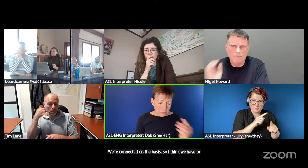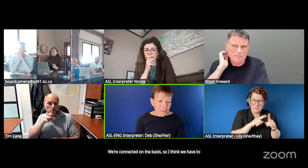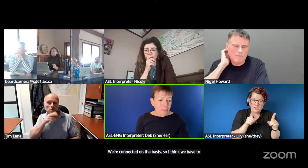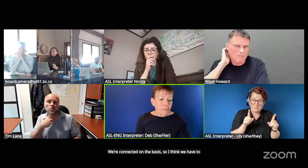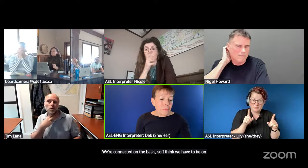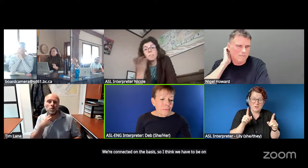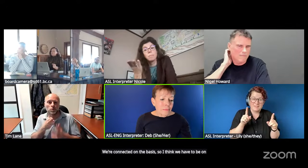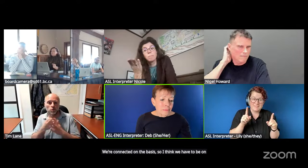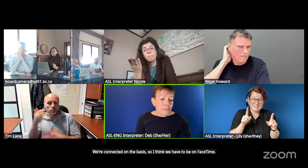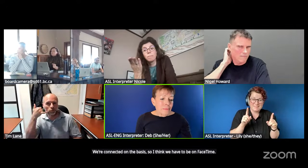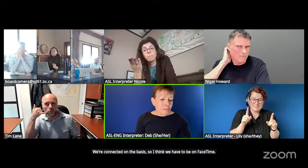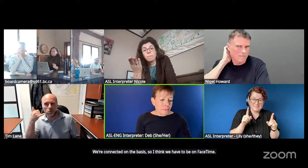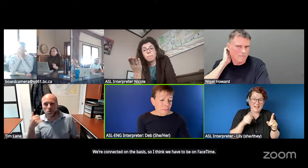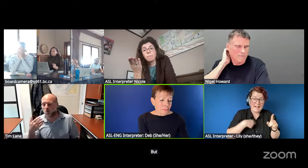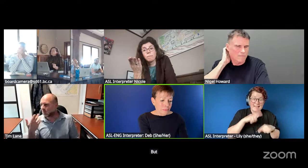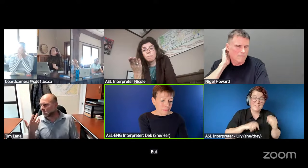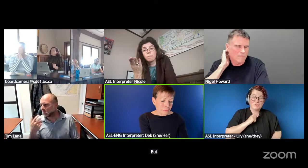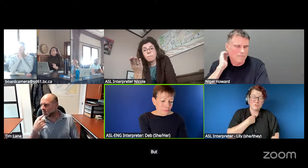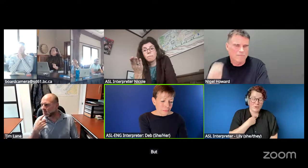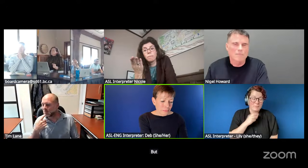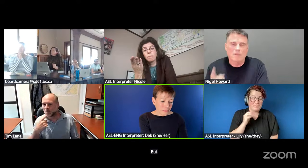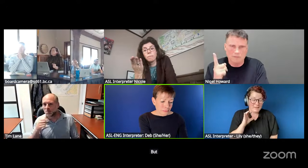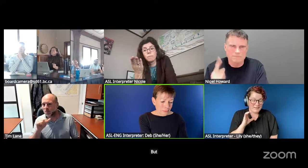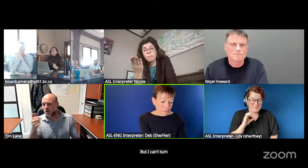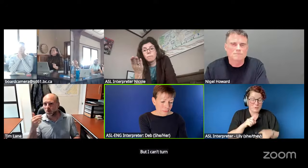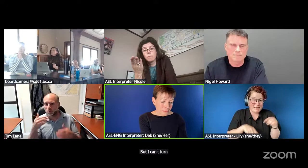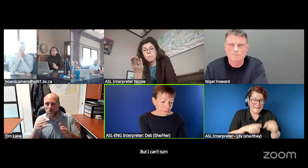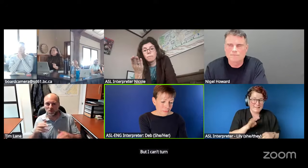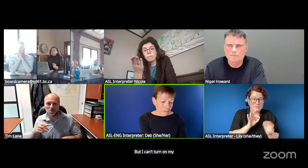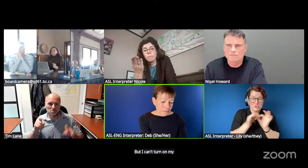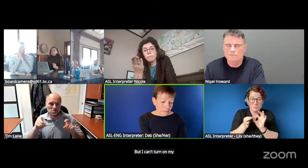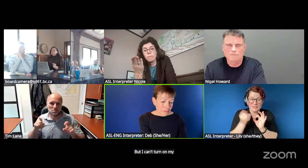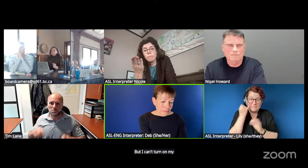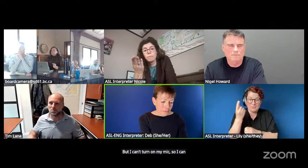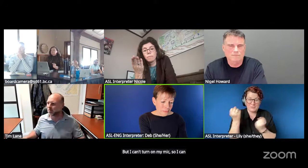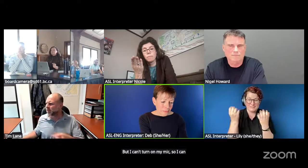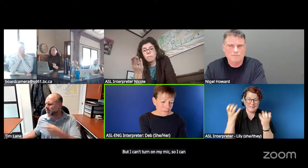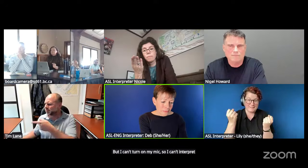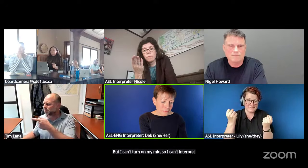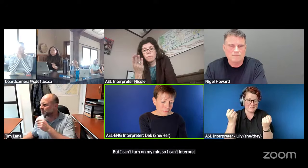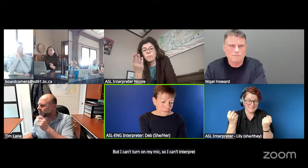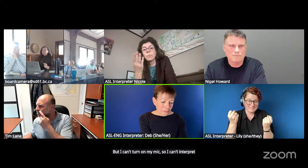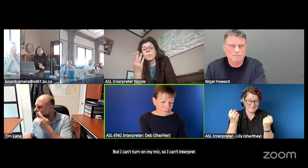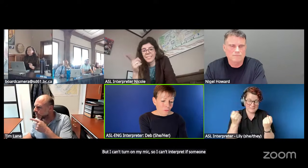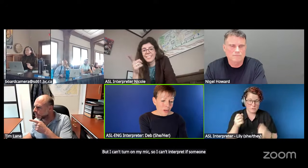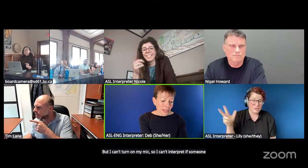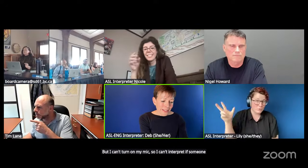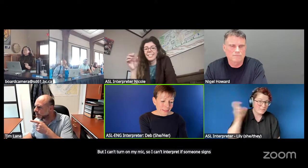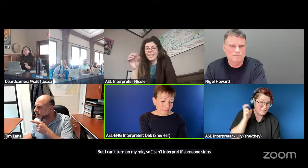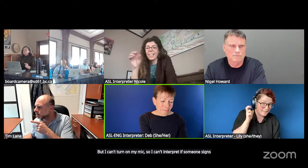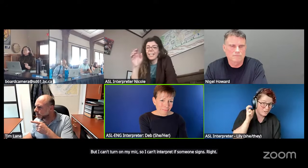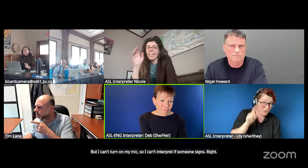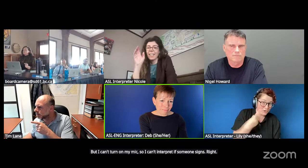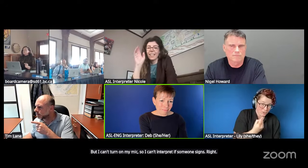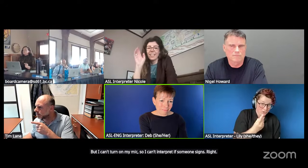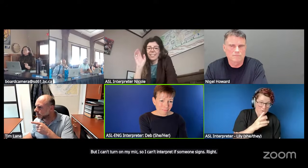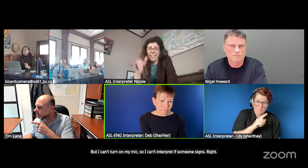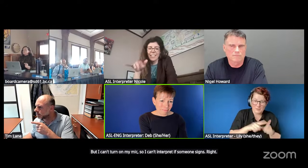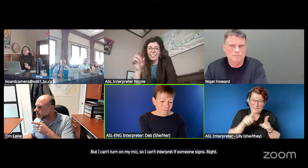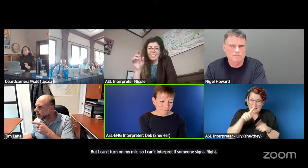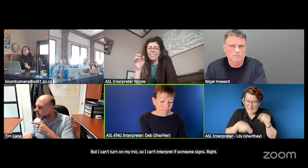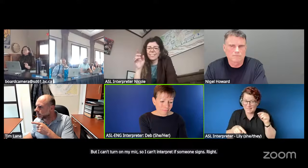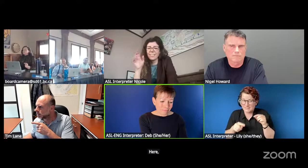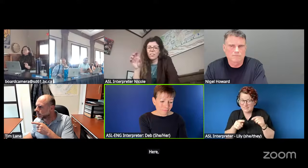be on FaceTime. But I can't turn on my mic, so I can't interpret if someone signs. Right. So I can